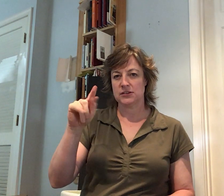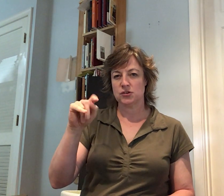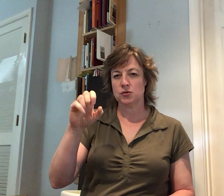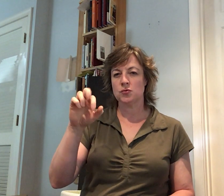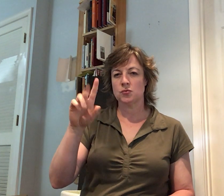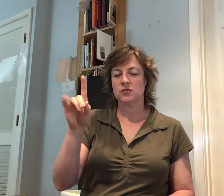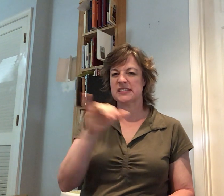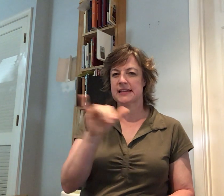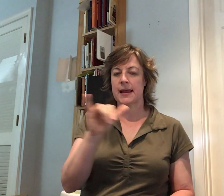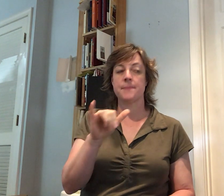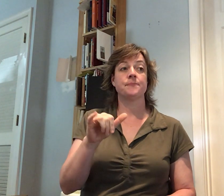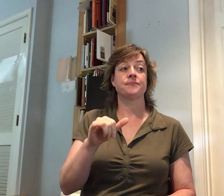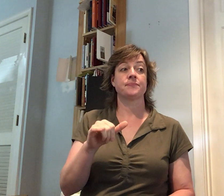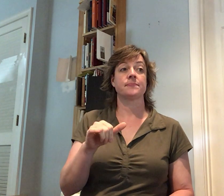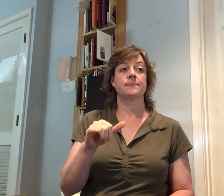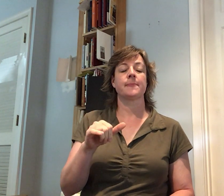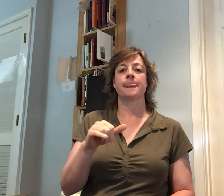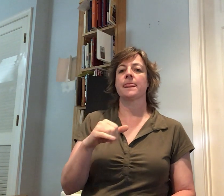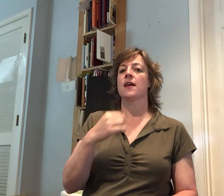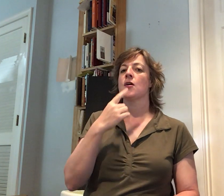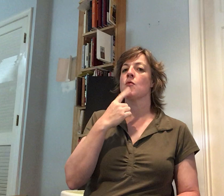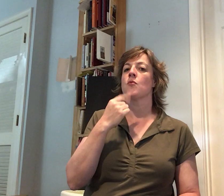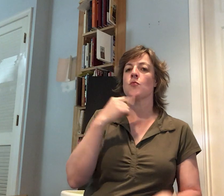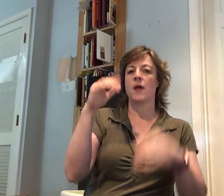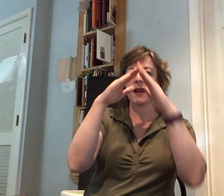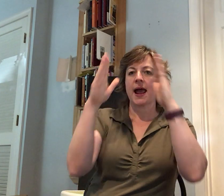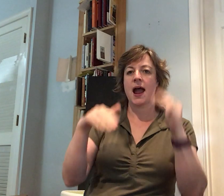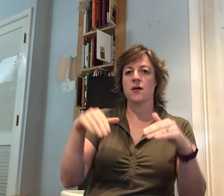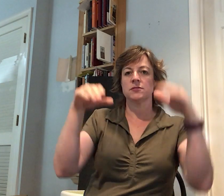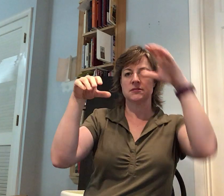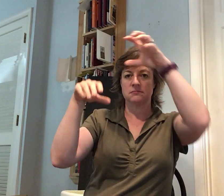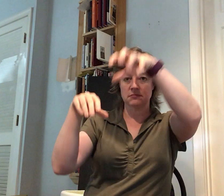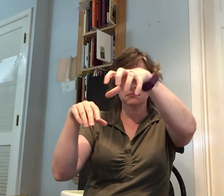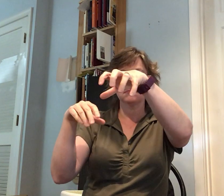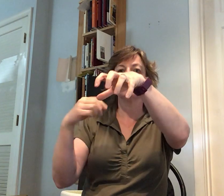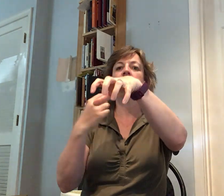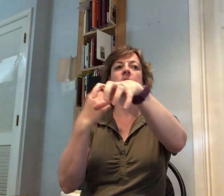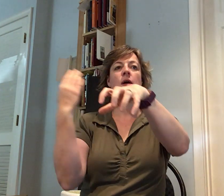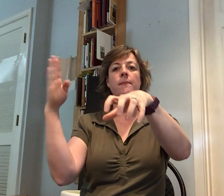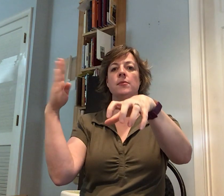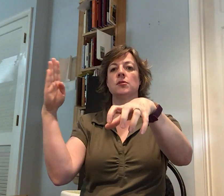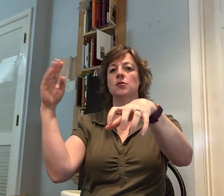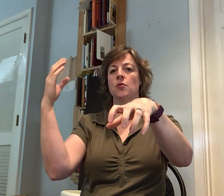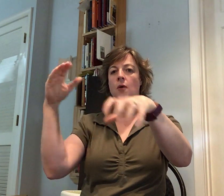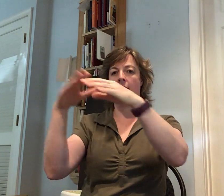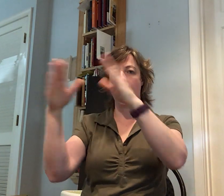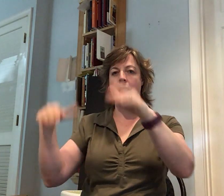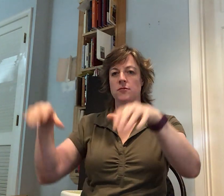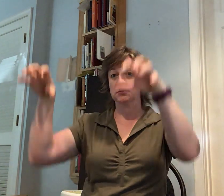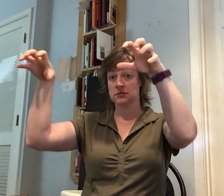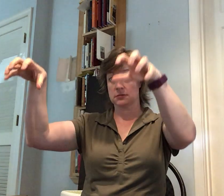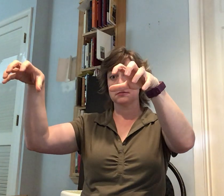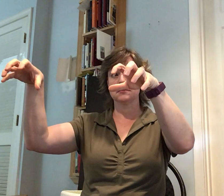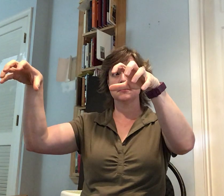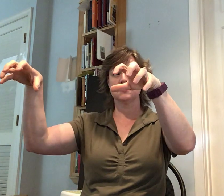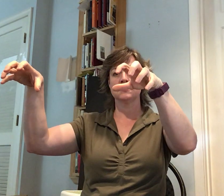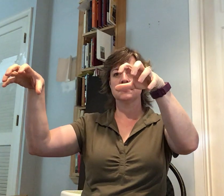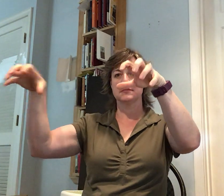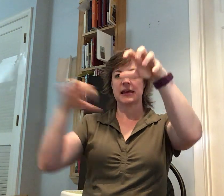is closer to the epicenter than the blue house. As a result, more windows in the red house were shattered.